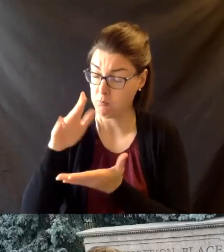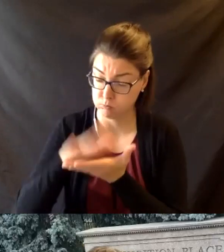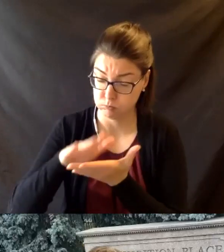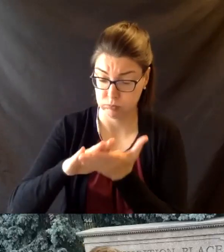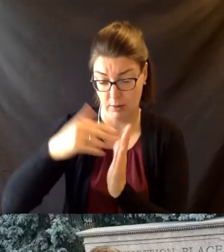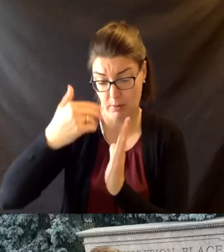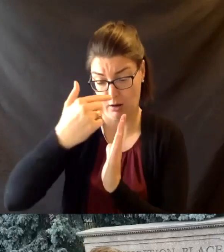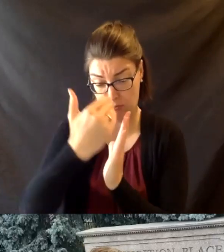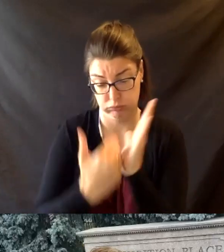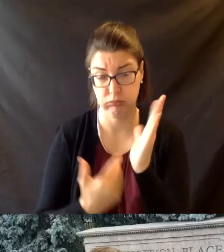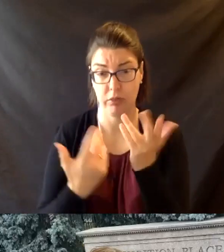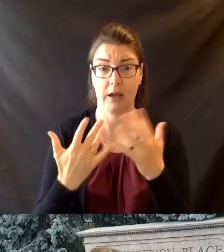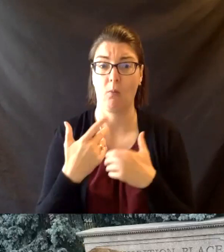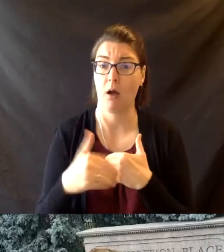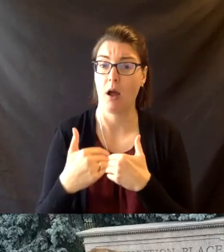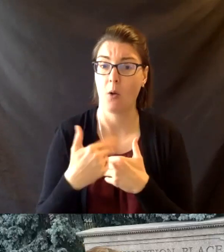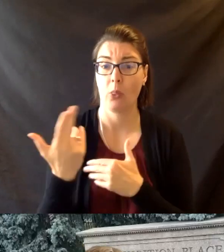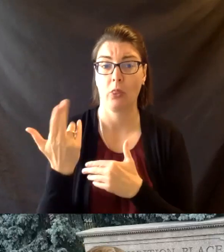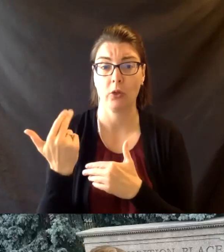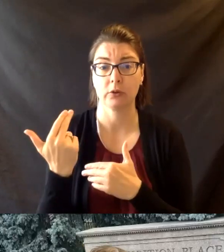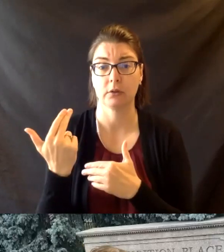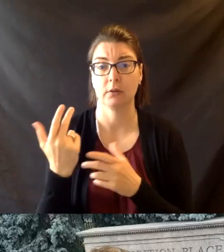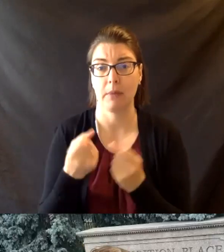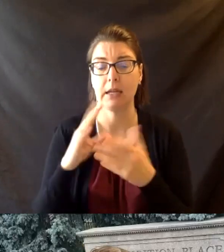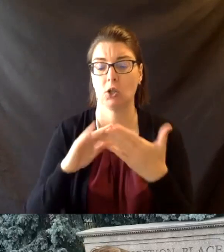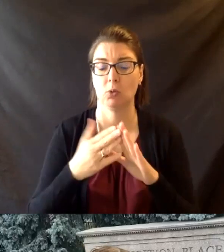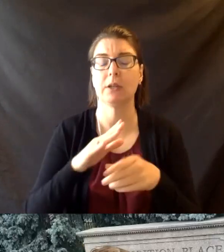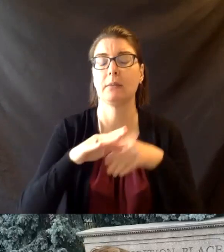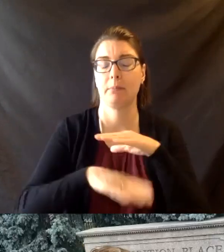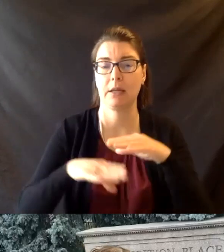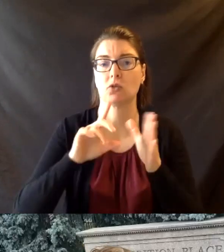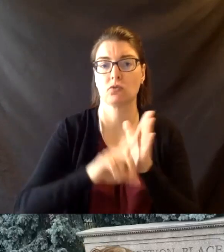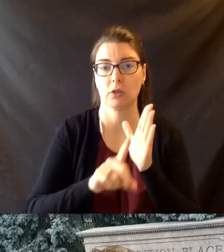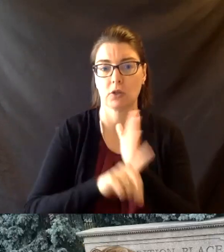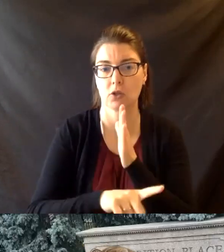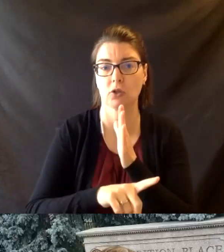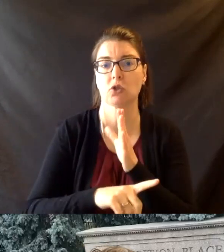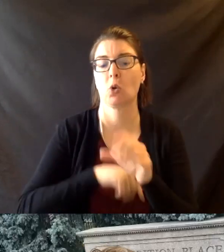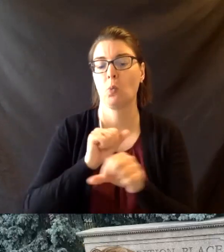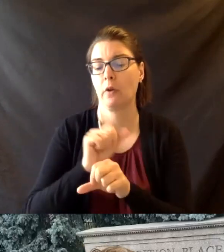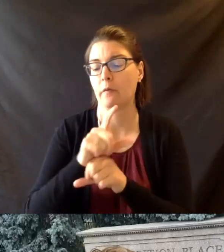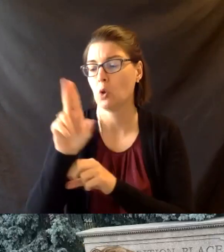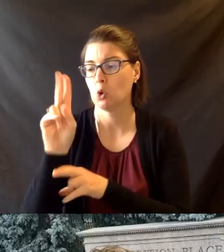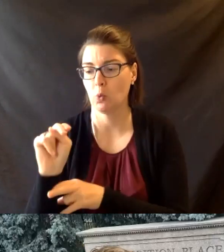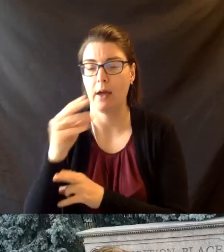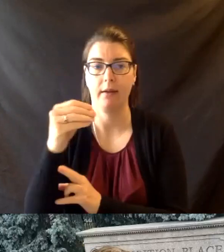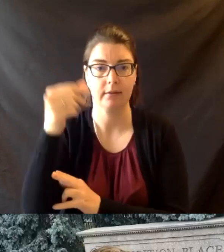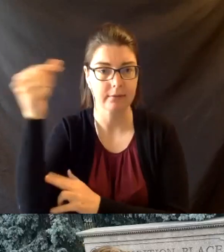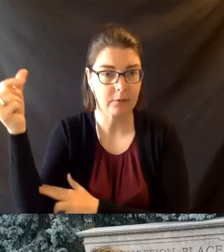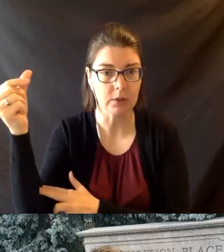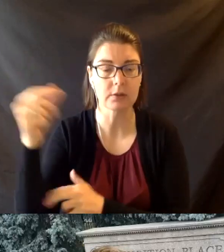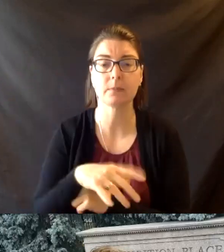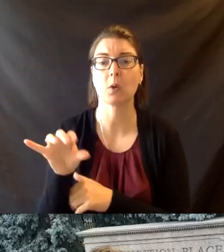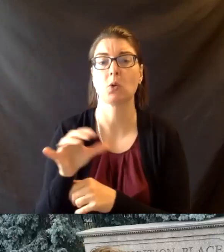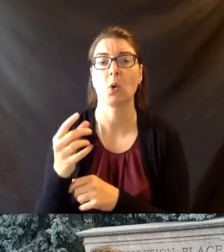extensive. She has conducted community-based research, applied work for the United Nations and governments, and in fact, she is